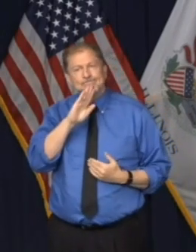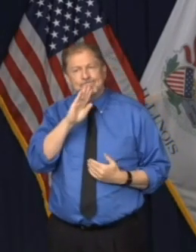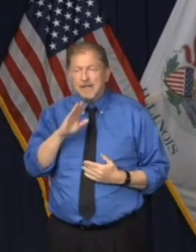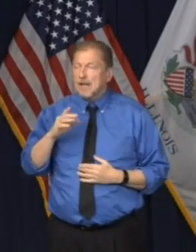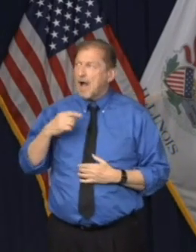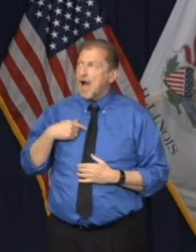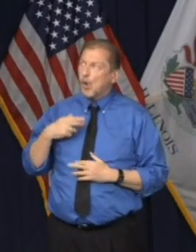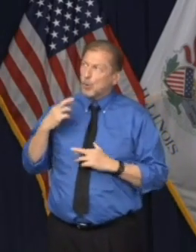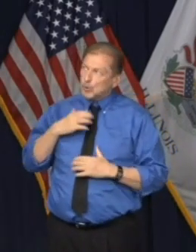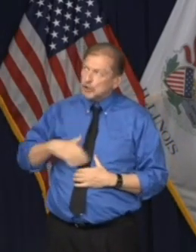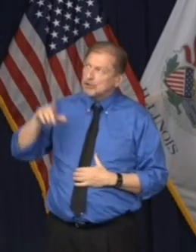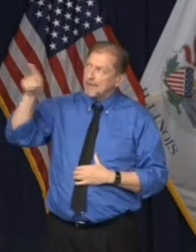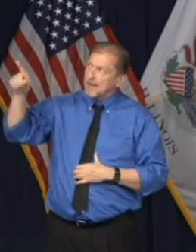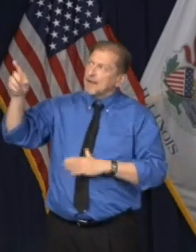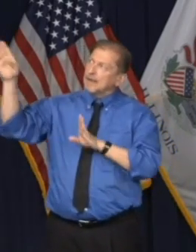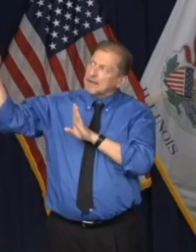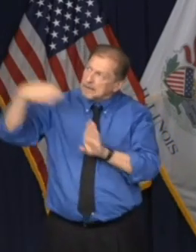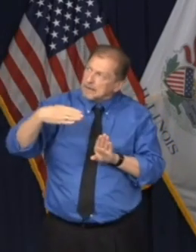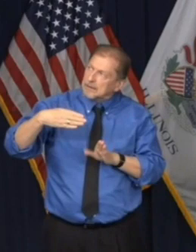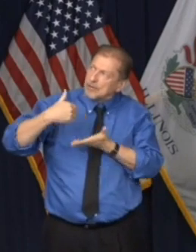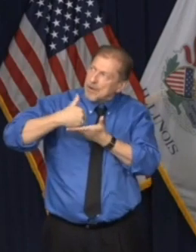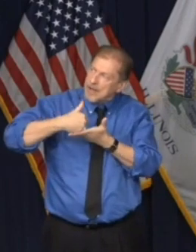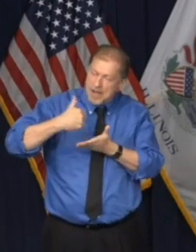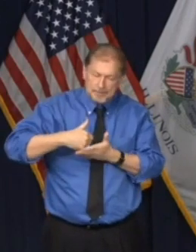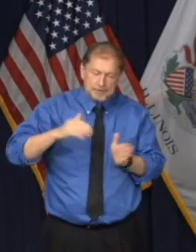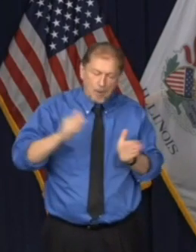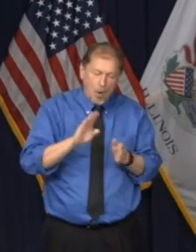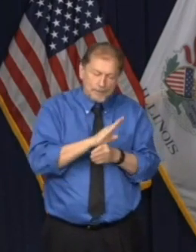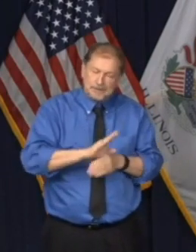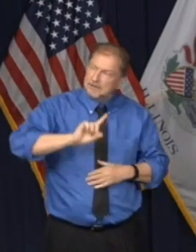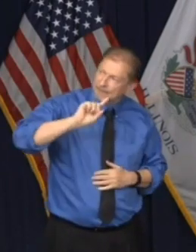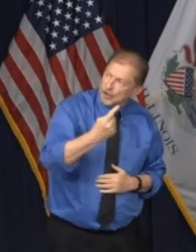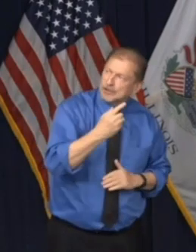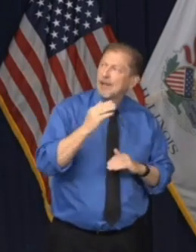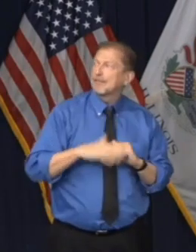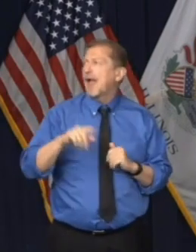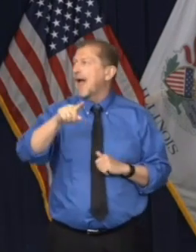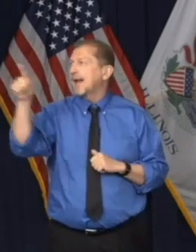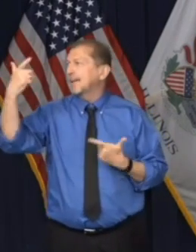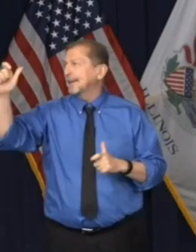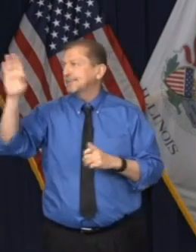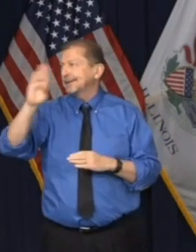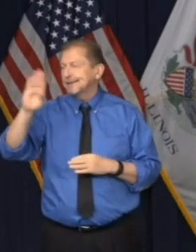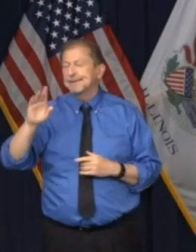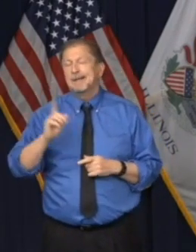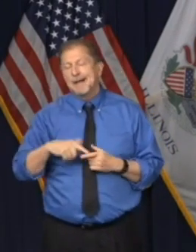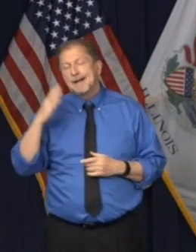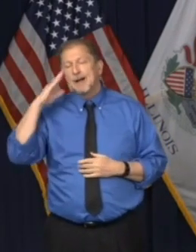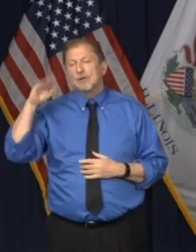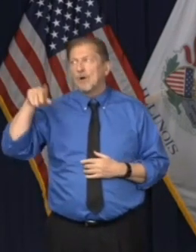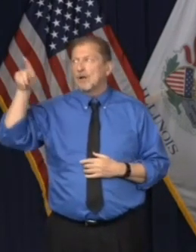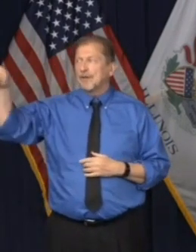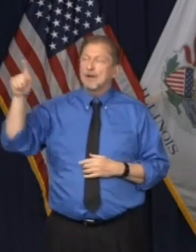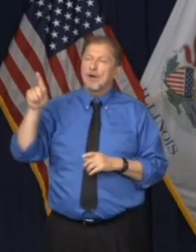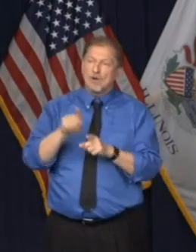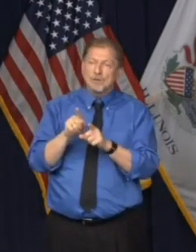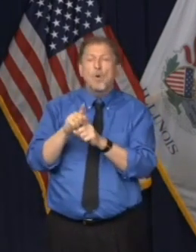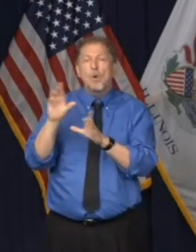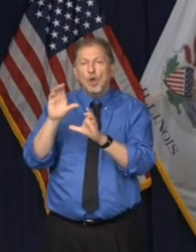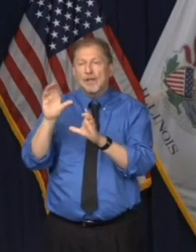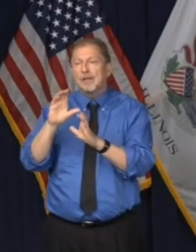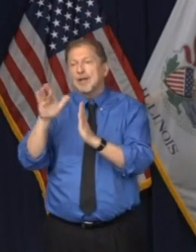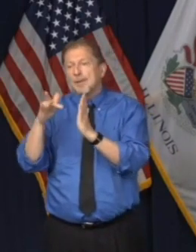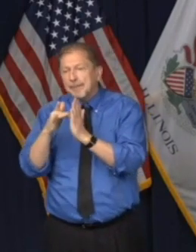businesses. But I know that they're also, I'm not forgiving it, but I mean, I know they also look at, medium-sized,